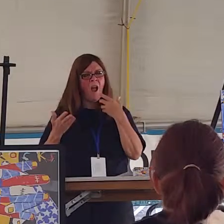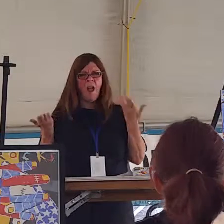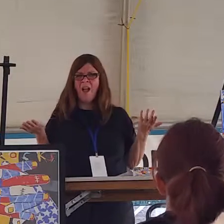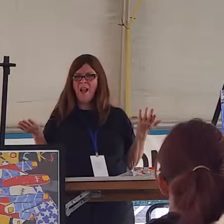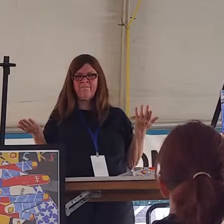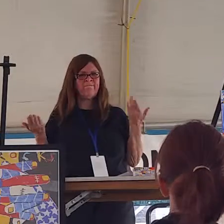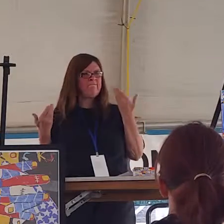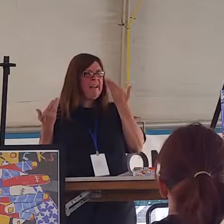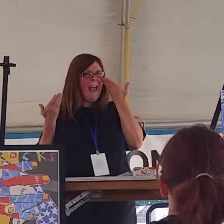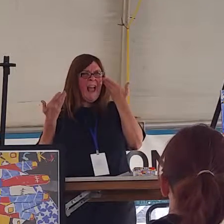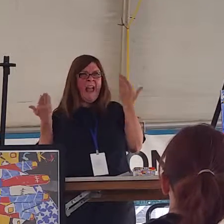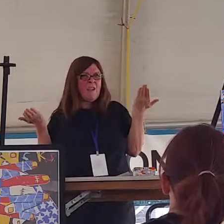their self-portrait.